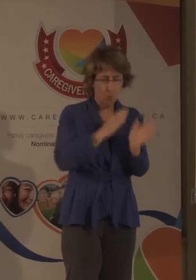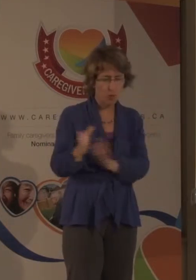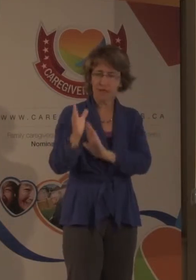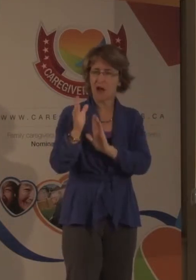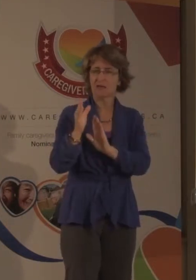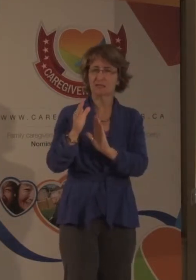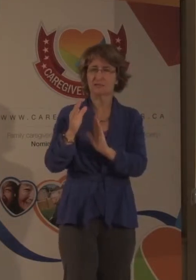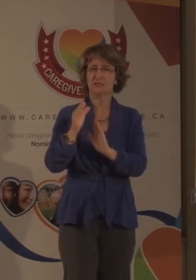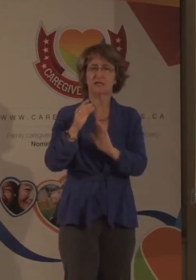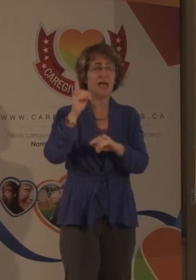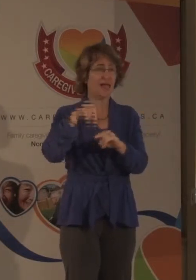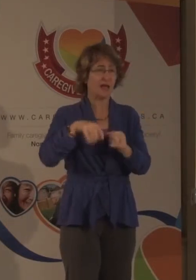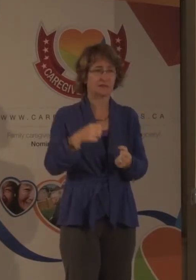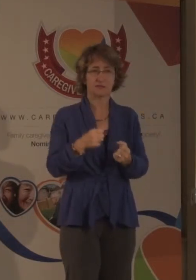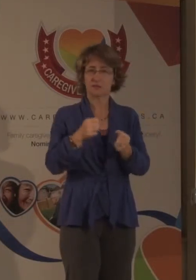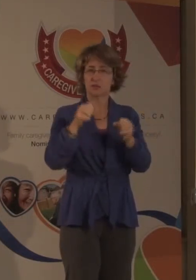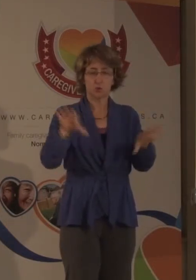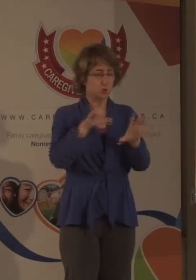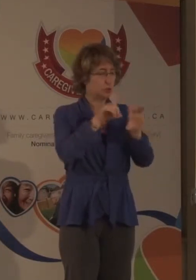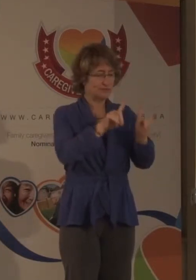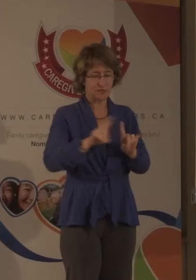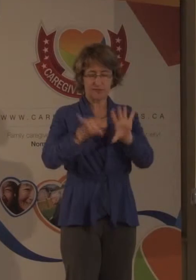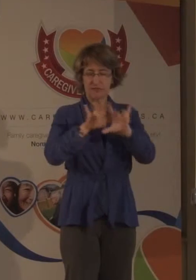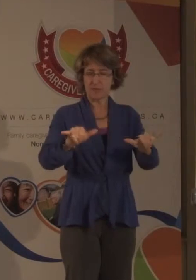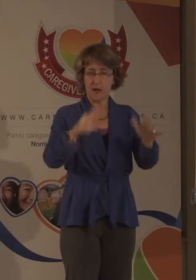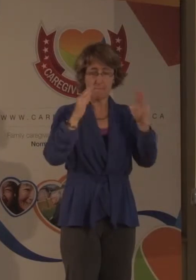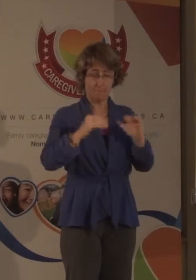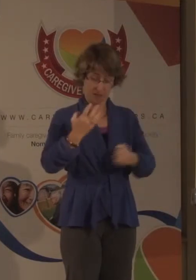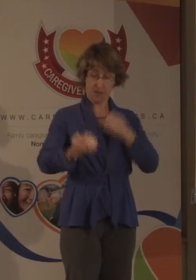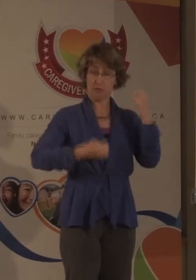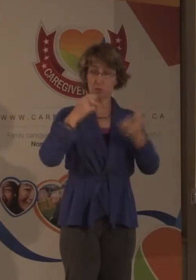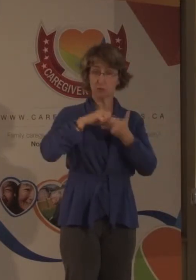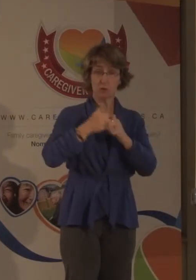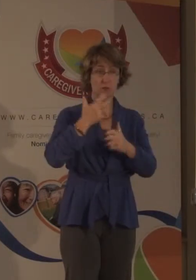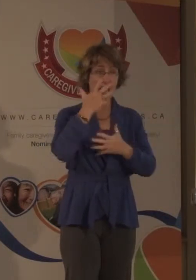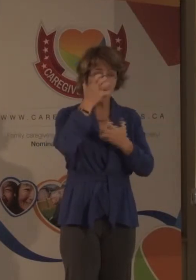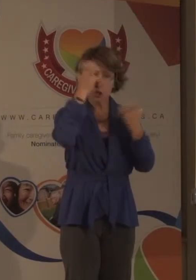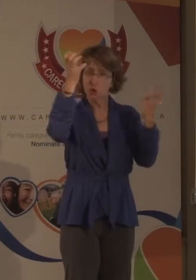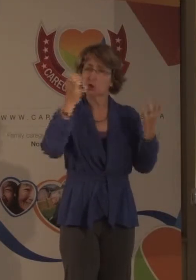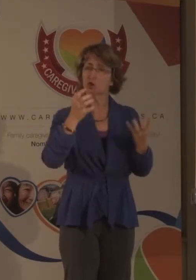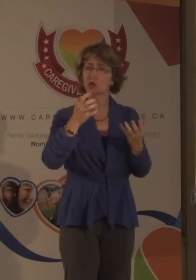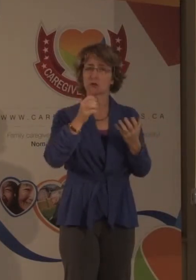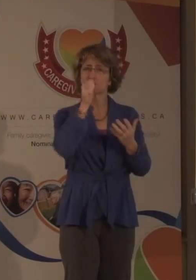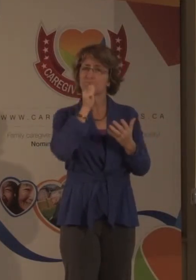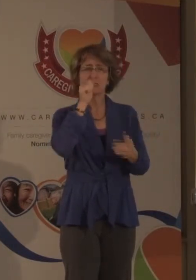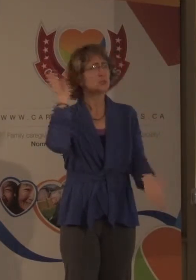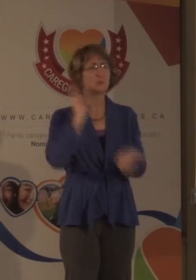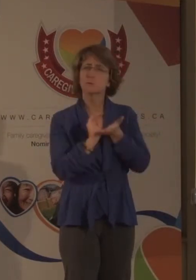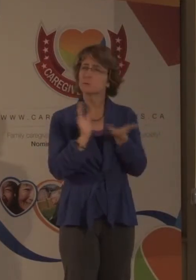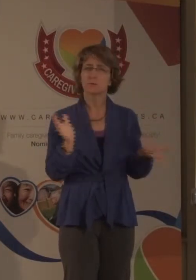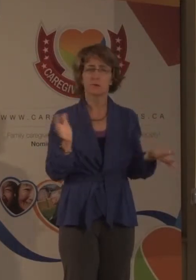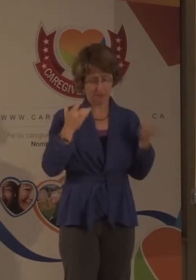the inability to multitask. Emotional problems: anger, decreased patience,